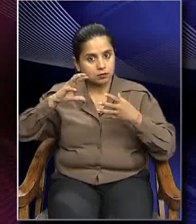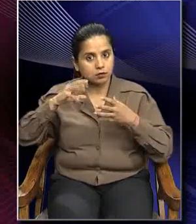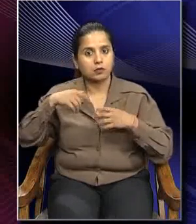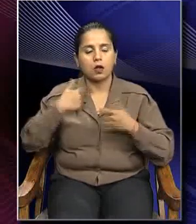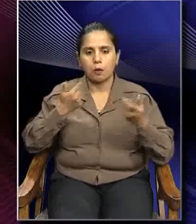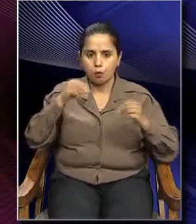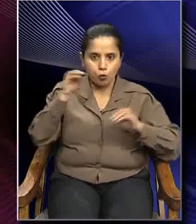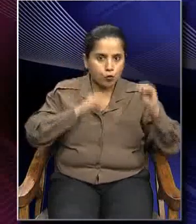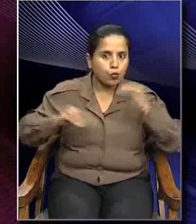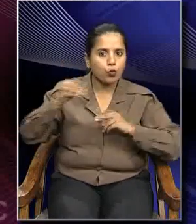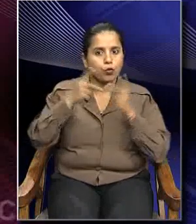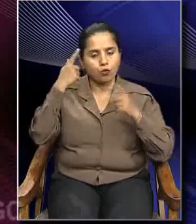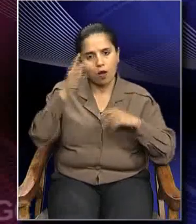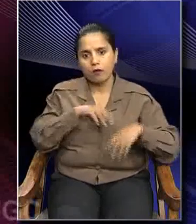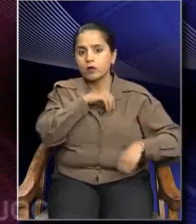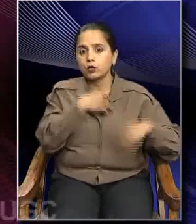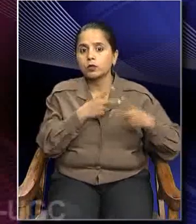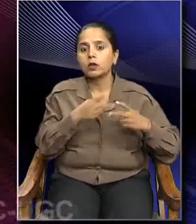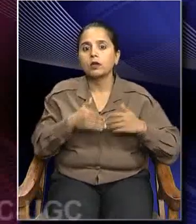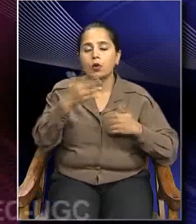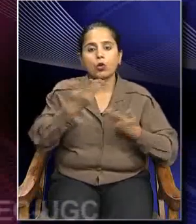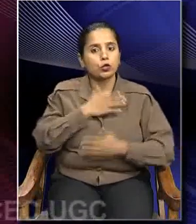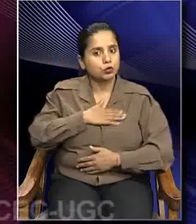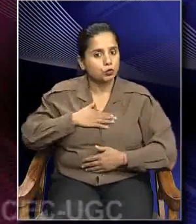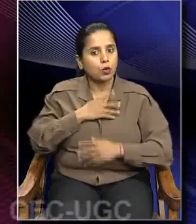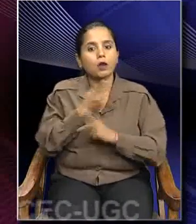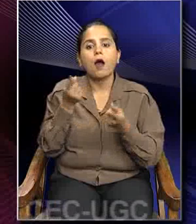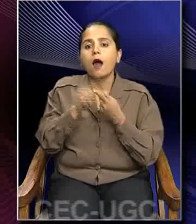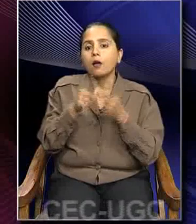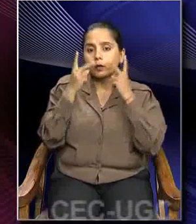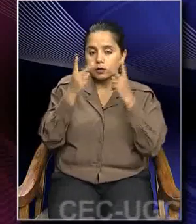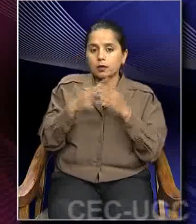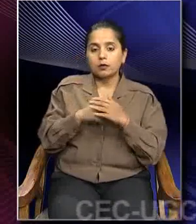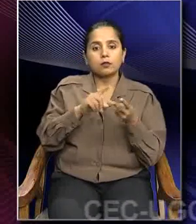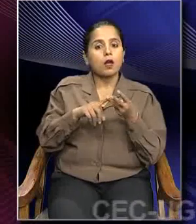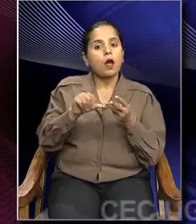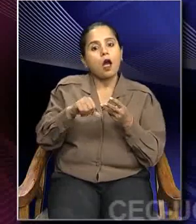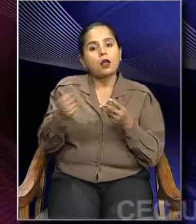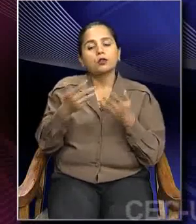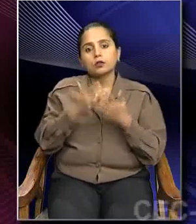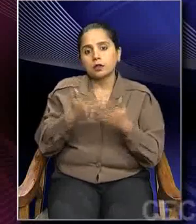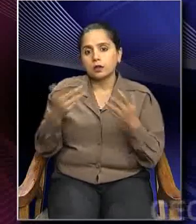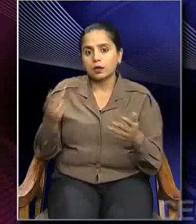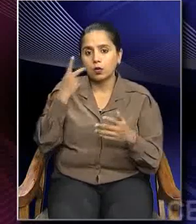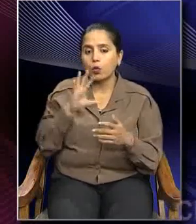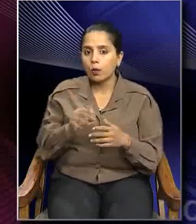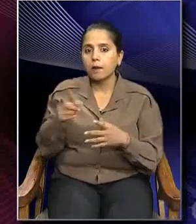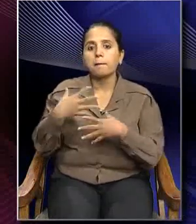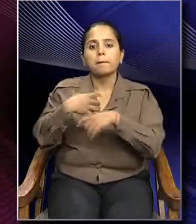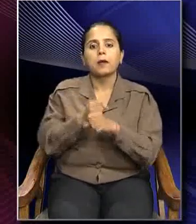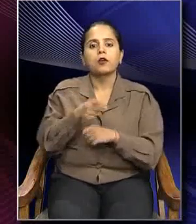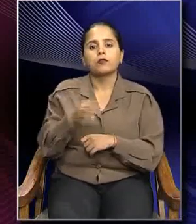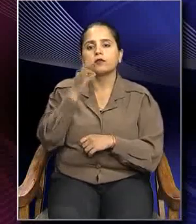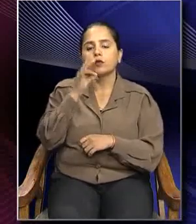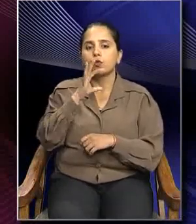the instruments for suffering or enjoying those consequences, and then are the objects which constitute the fruits